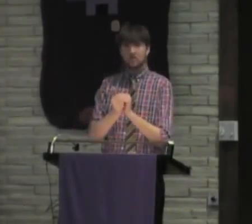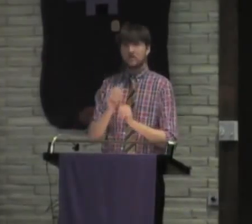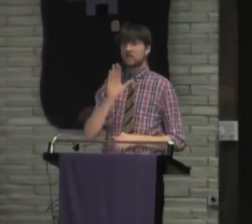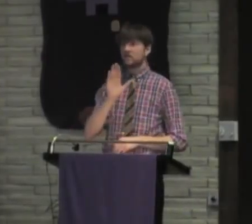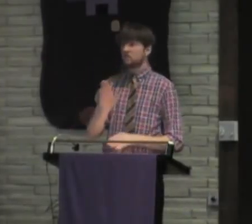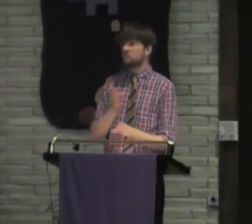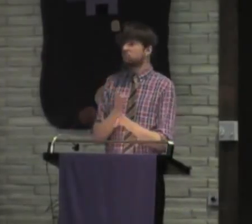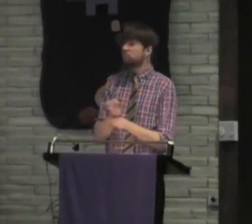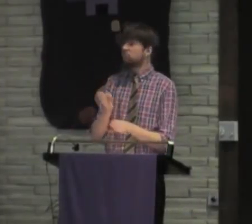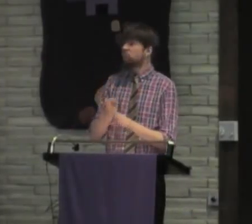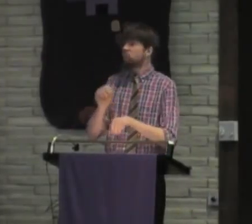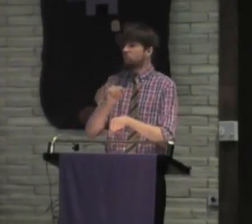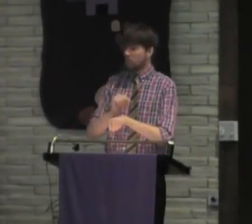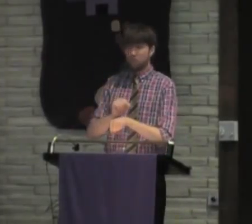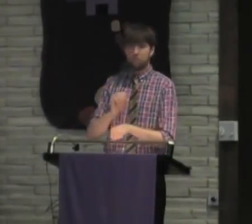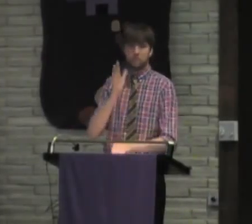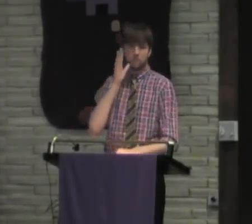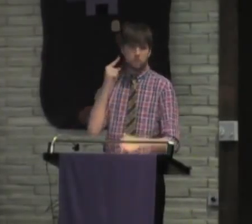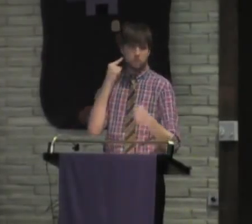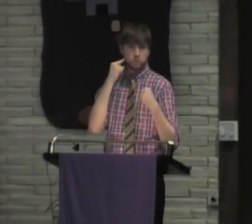So we recognize that Nehemiah wants to change.